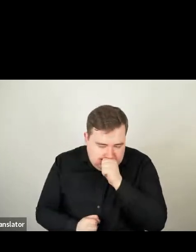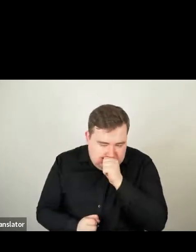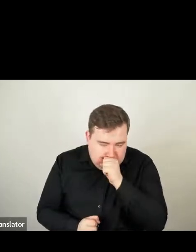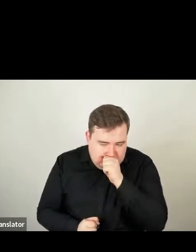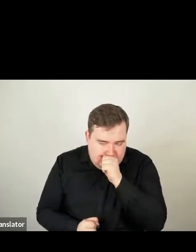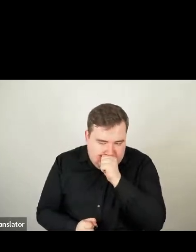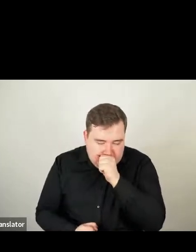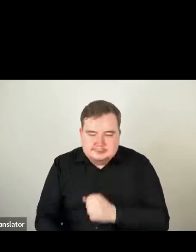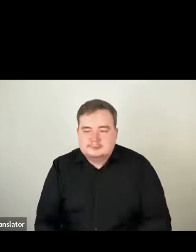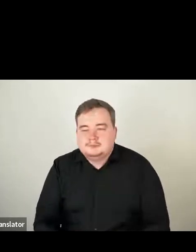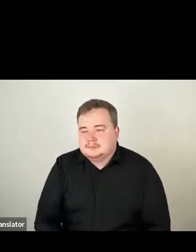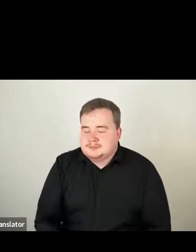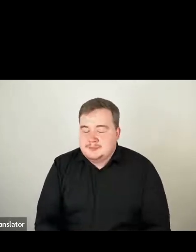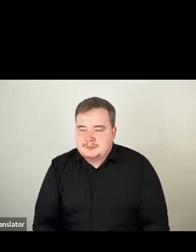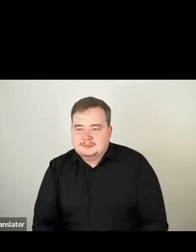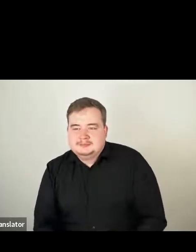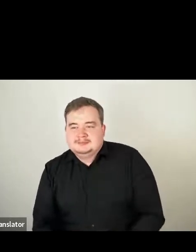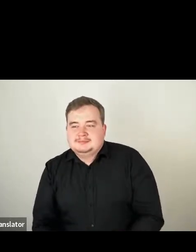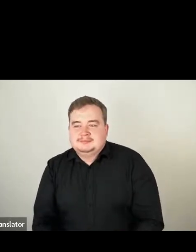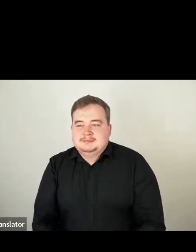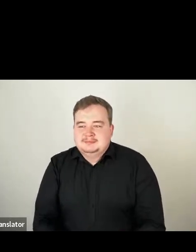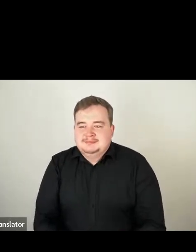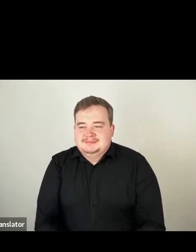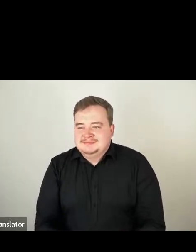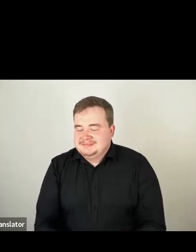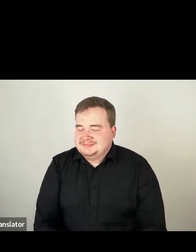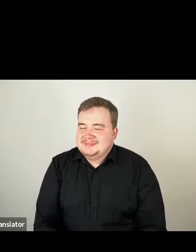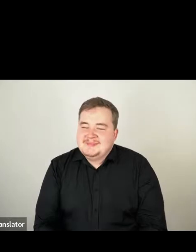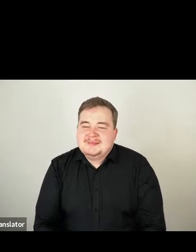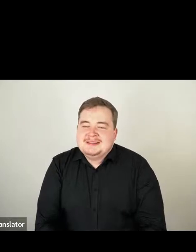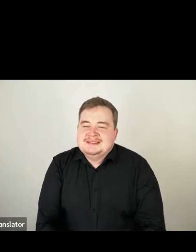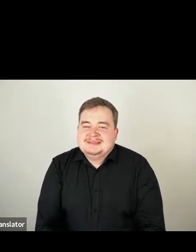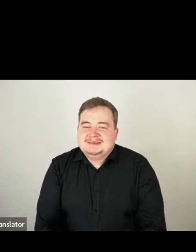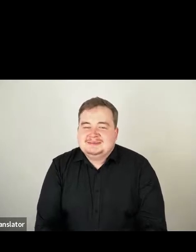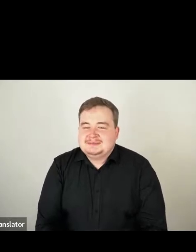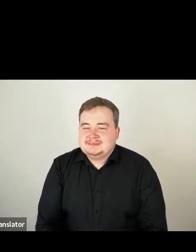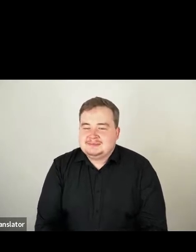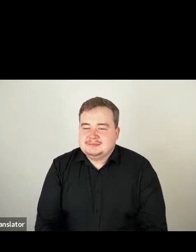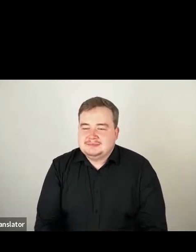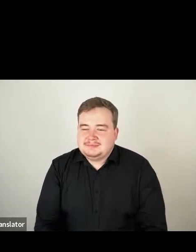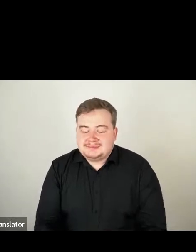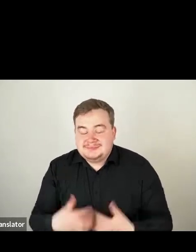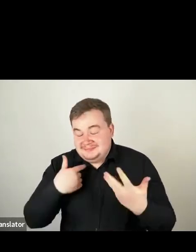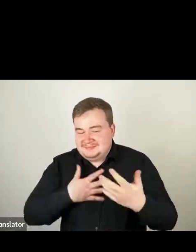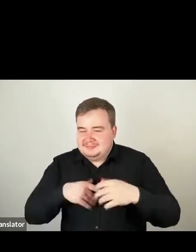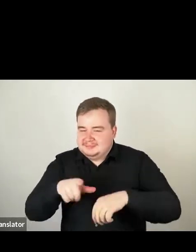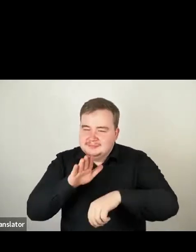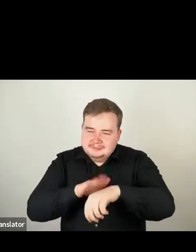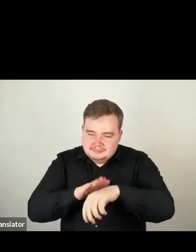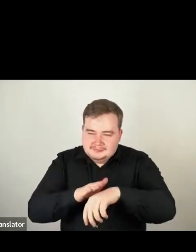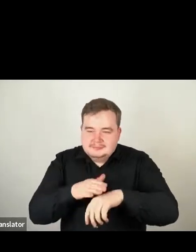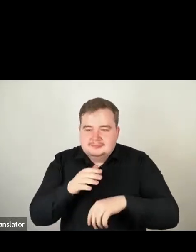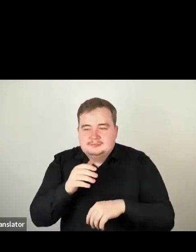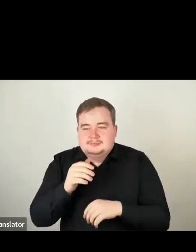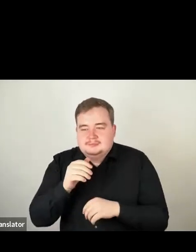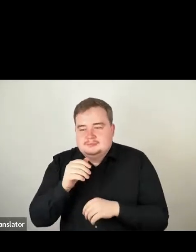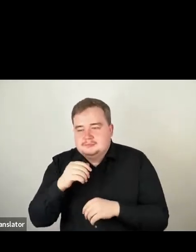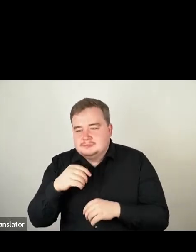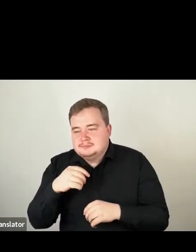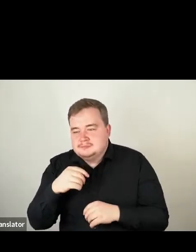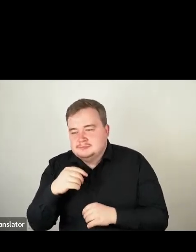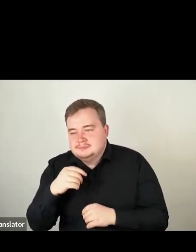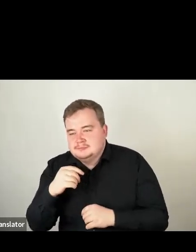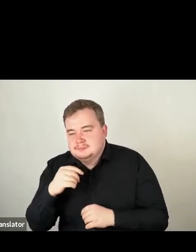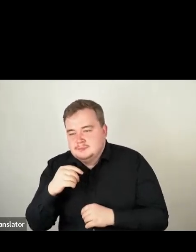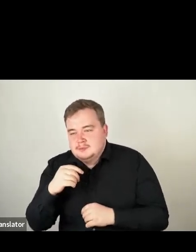the presentation of our distinguished speakers. And I would like to say again that on behalf of ODIHR and on behalf of